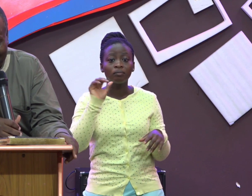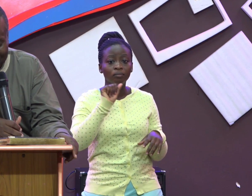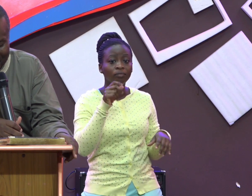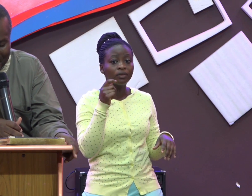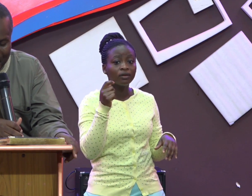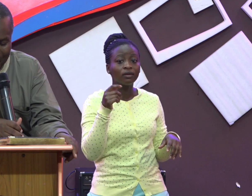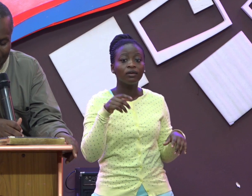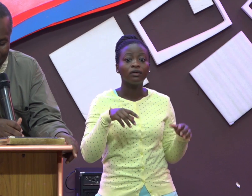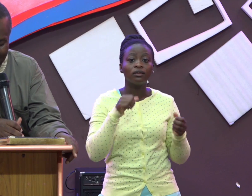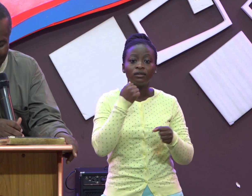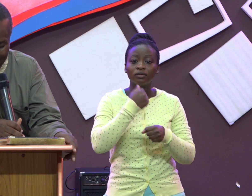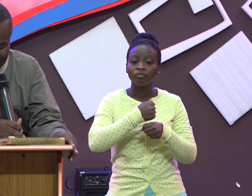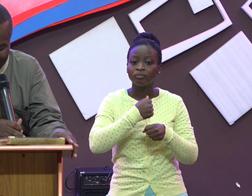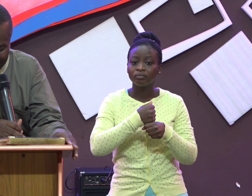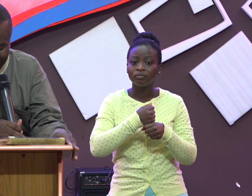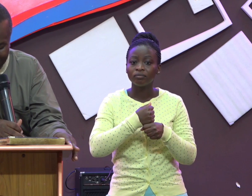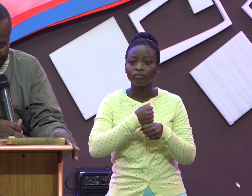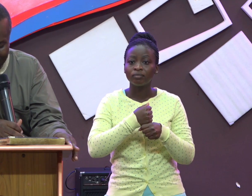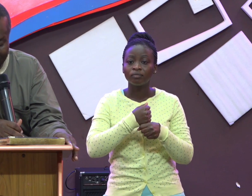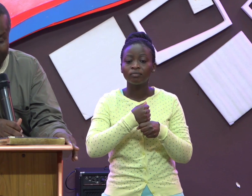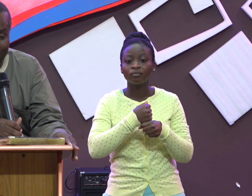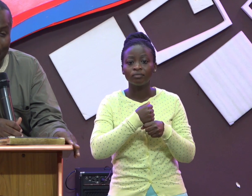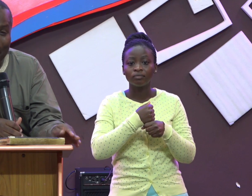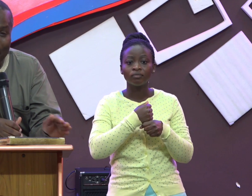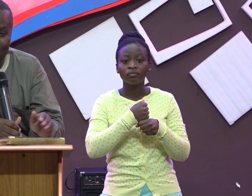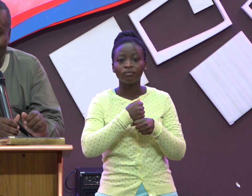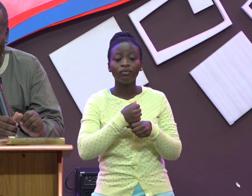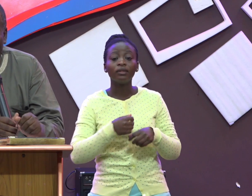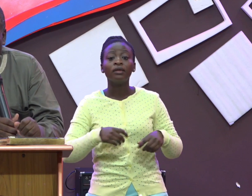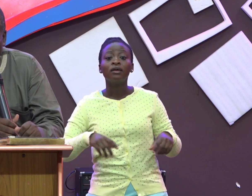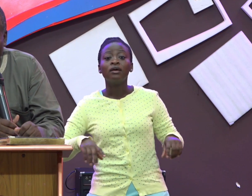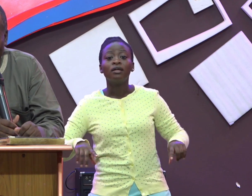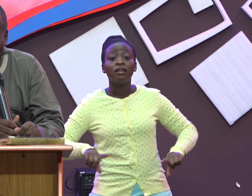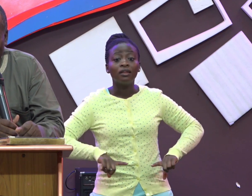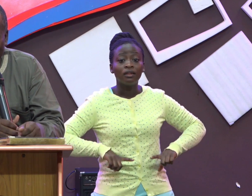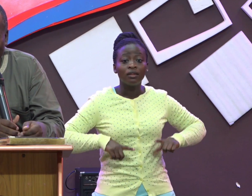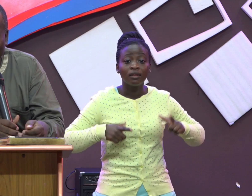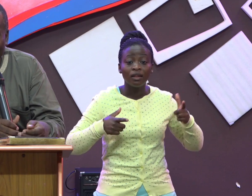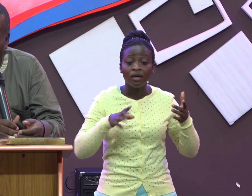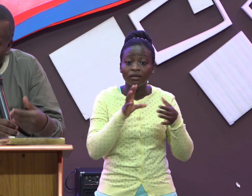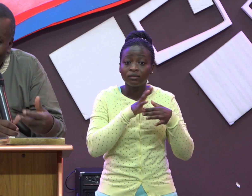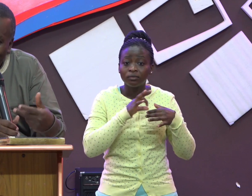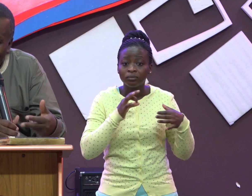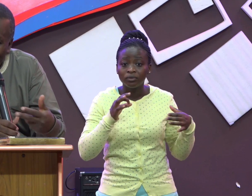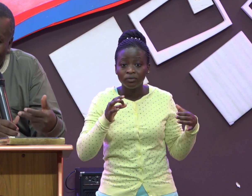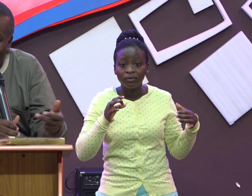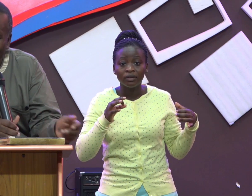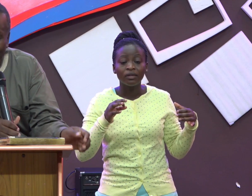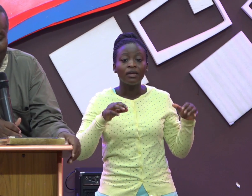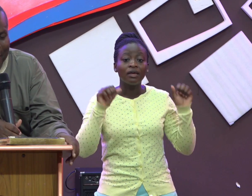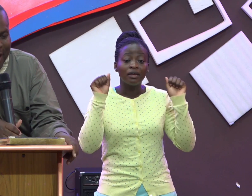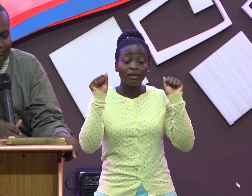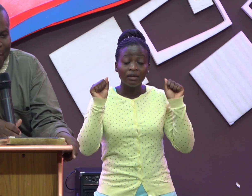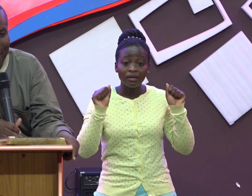omulamu. A living spirit. Gusobola okusaba. Can pray. Ne bw'obeera oyoza ngoye. Even if you're washing clothes. Ng'eno mu mutima gwo